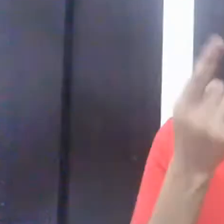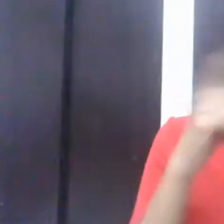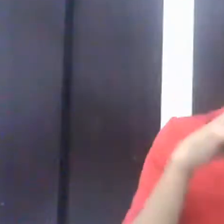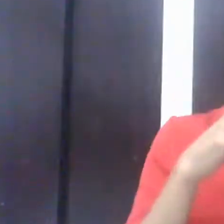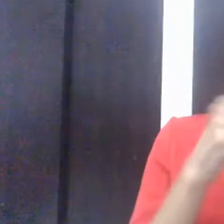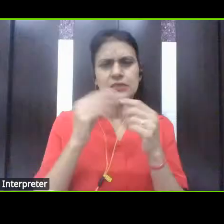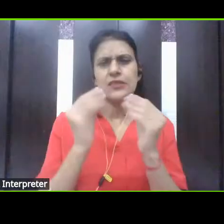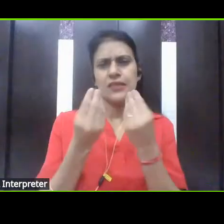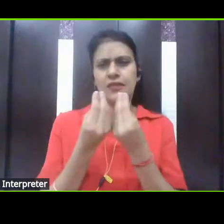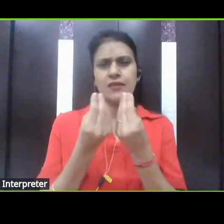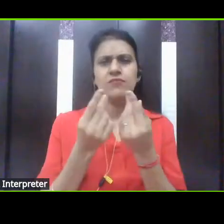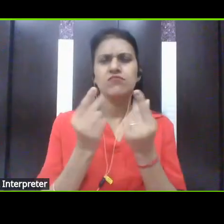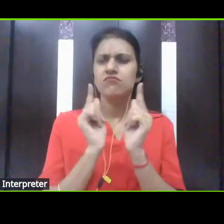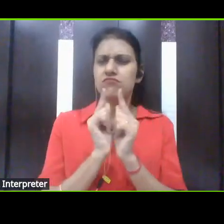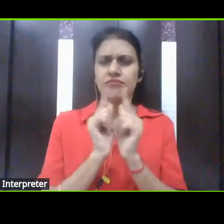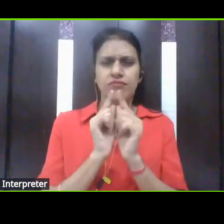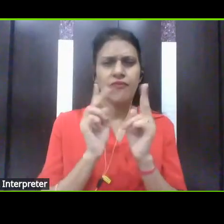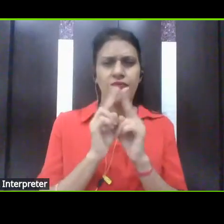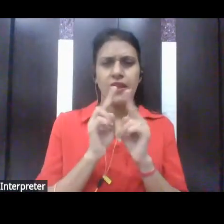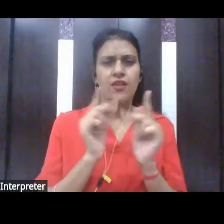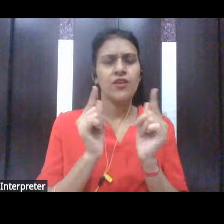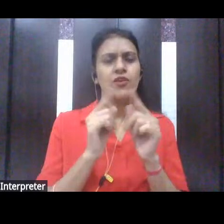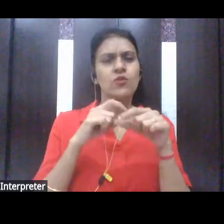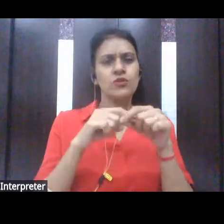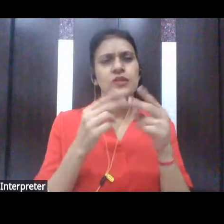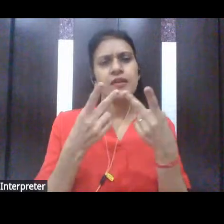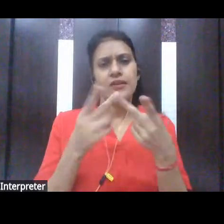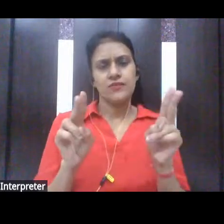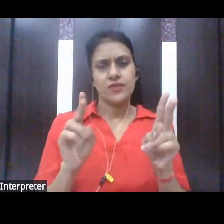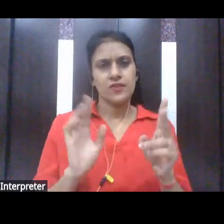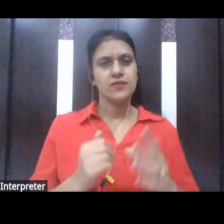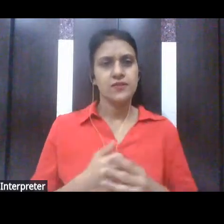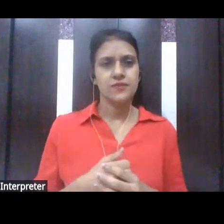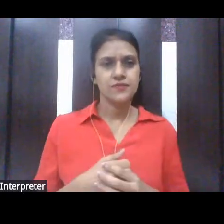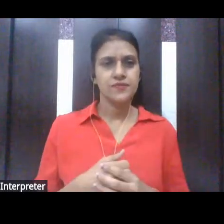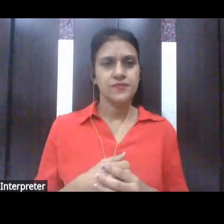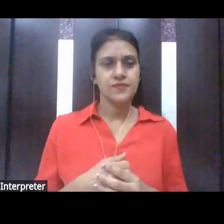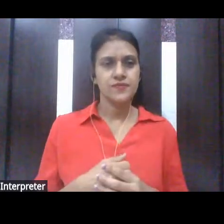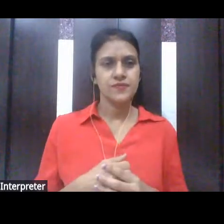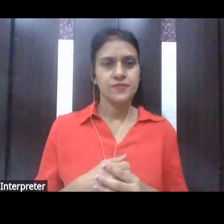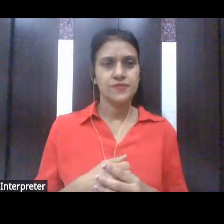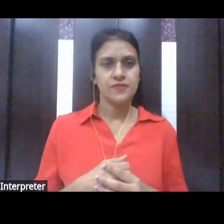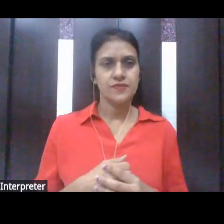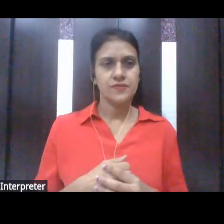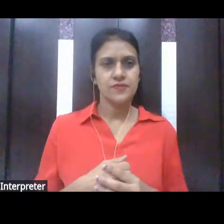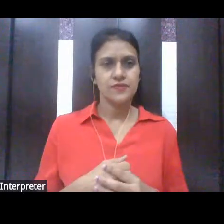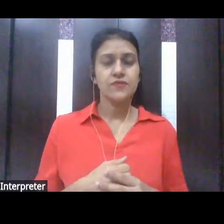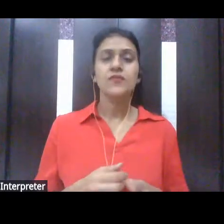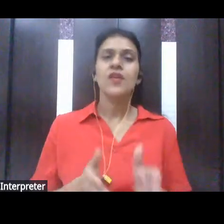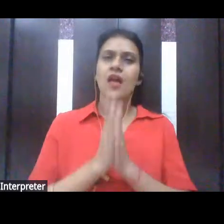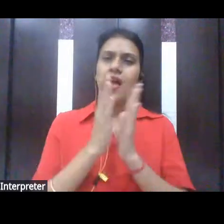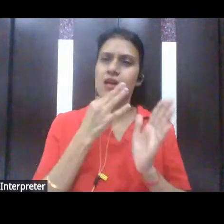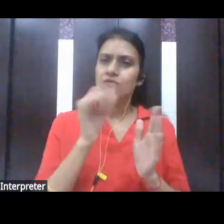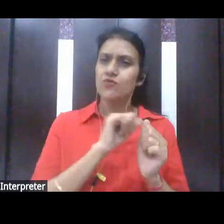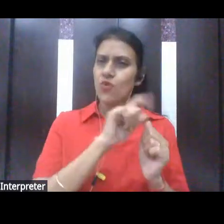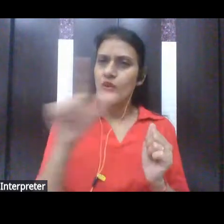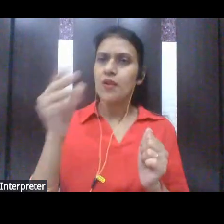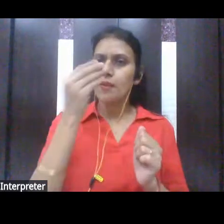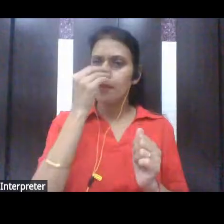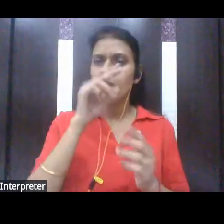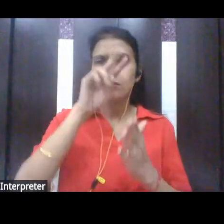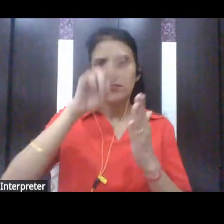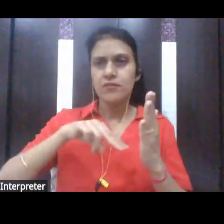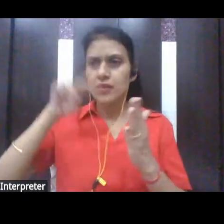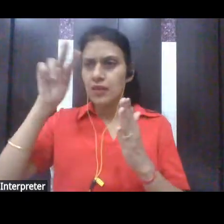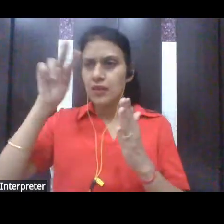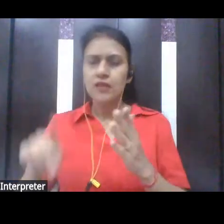mean, with a minute difference in the questions. So I would encourage you all to be as clear and